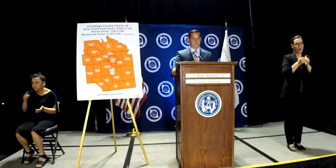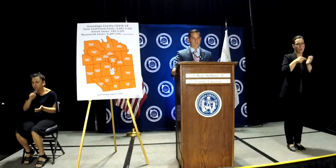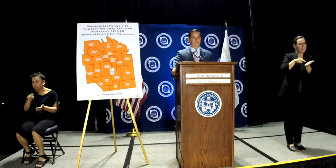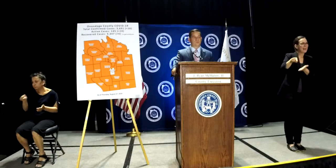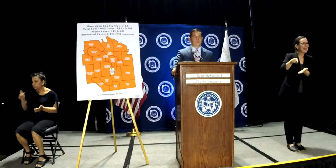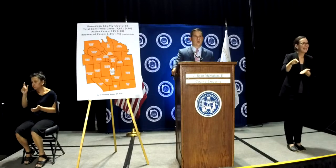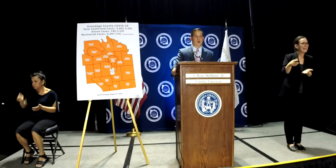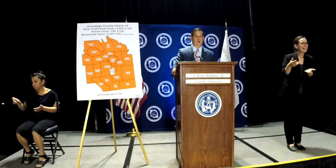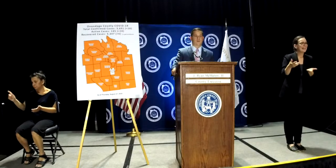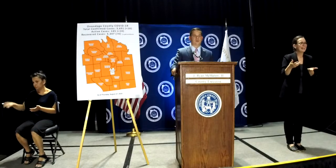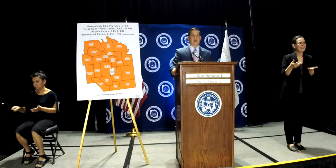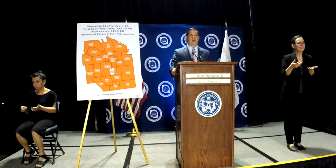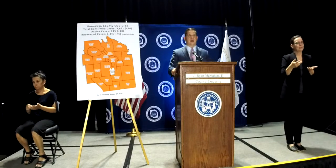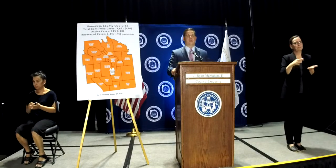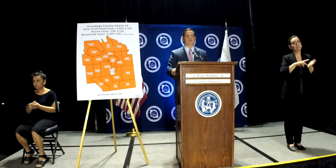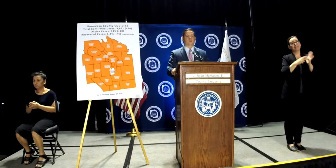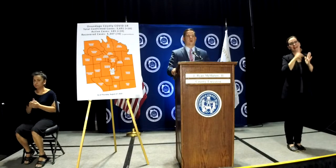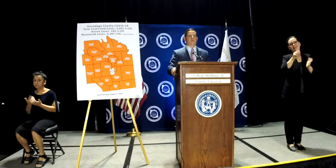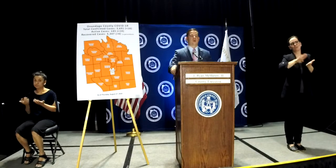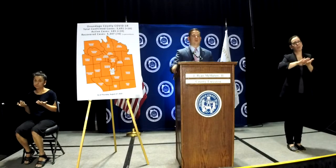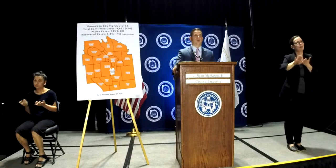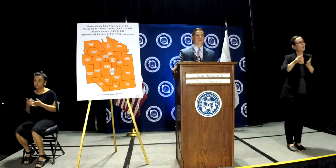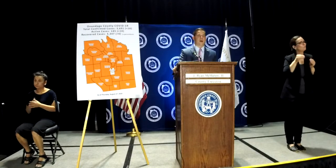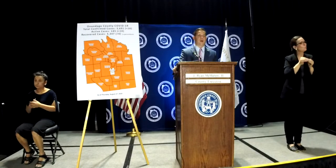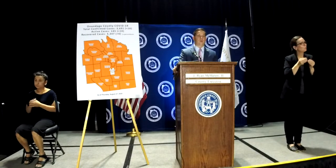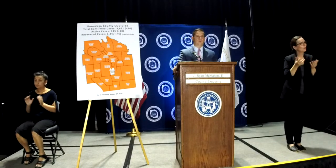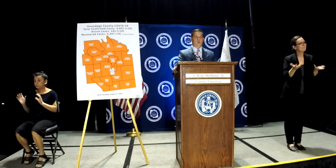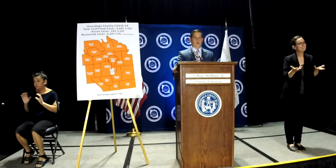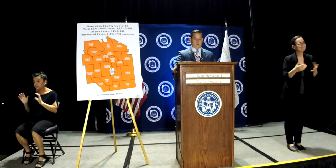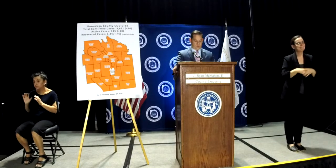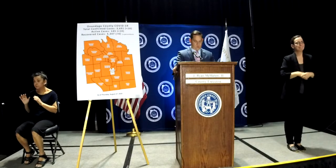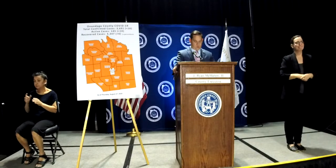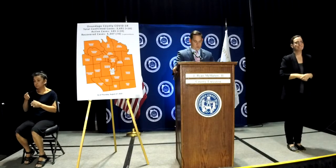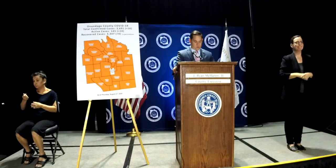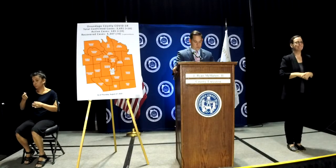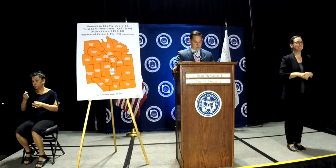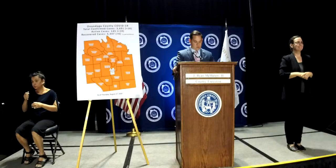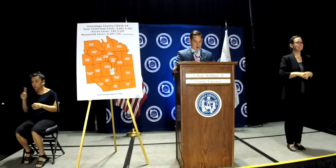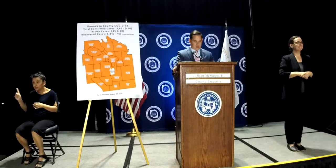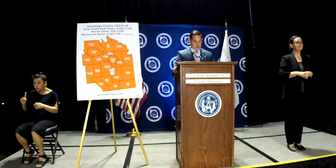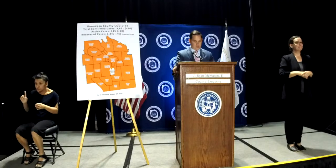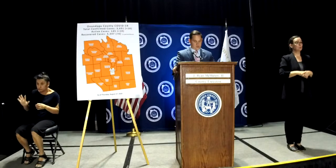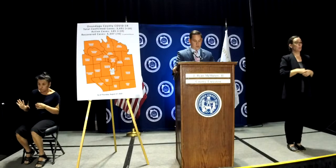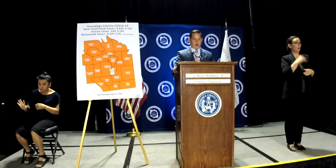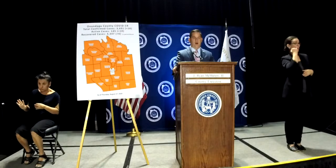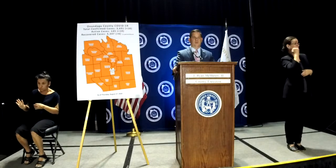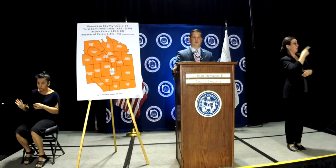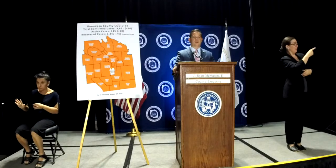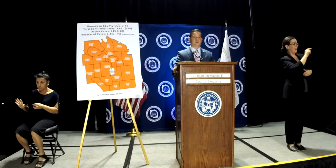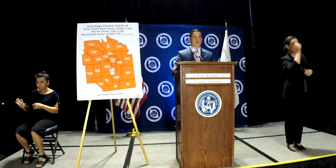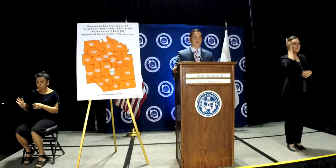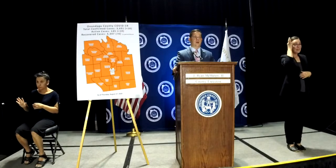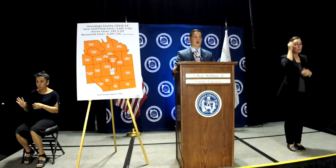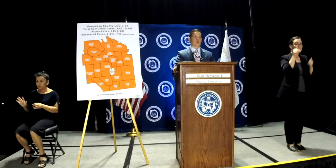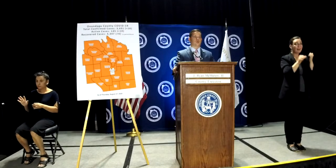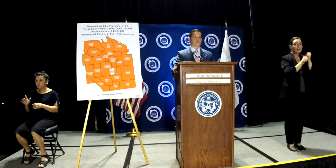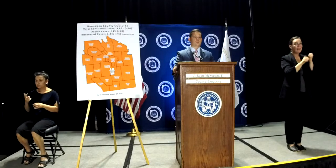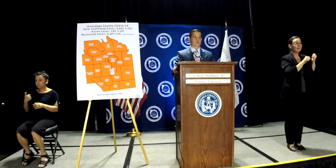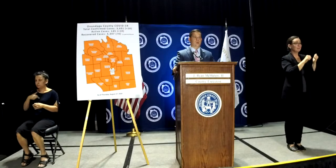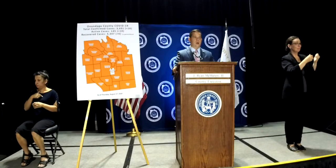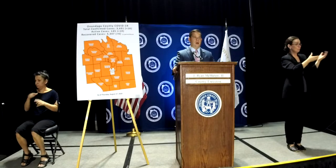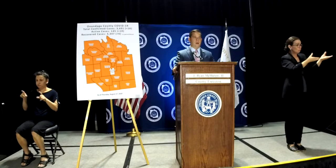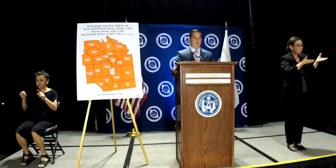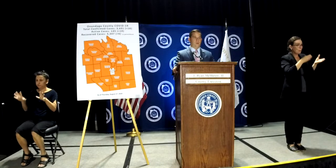in. If the economic picture gets better, we will not need to lay off as many